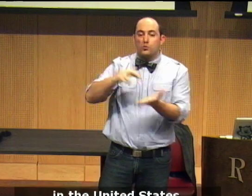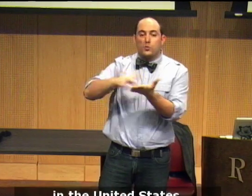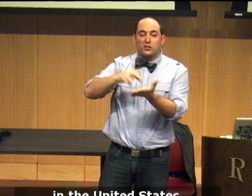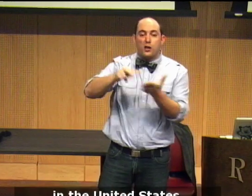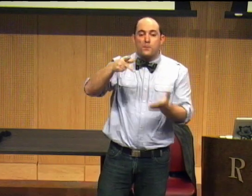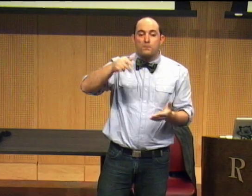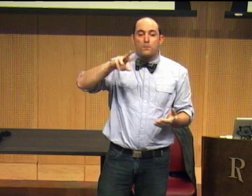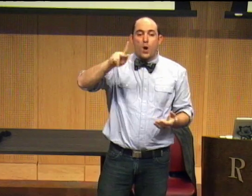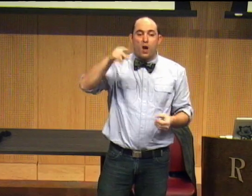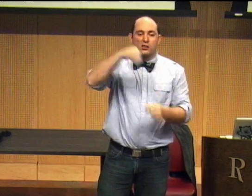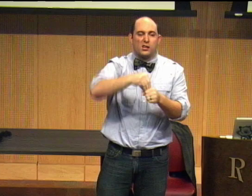States.